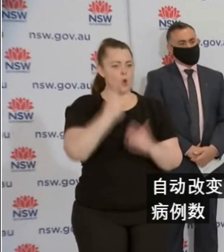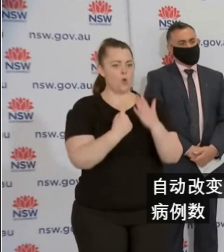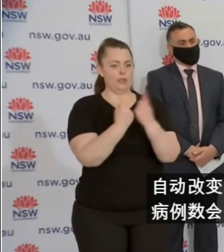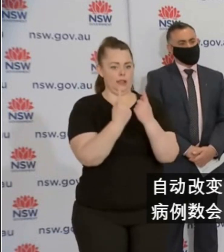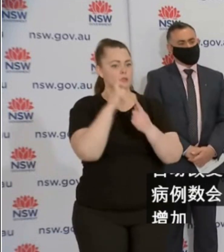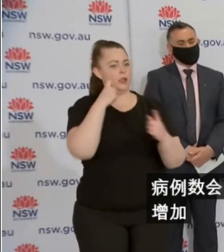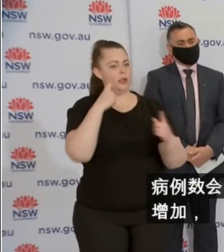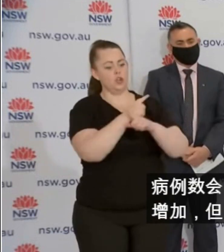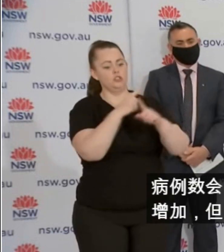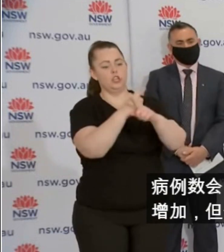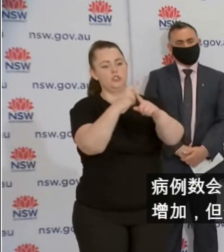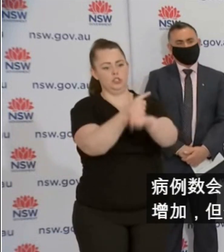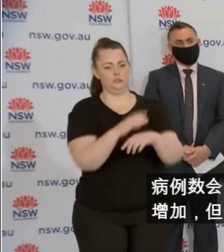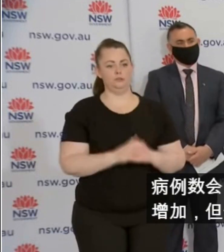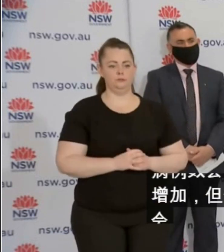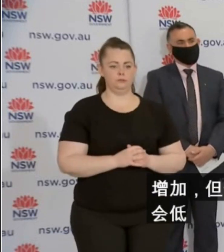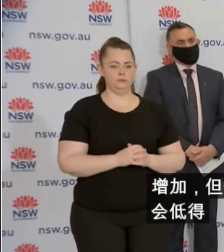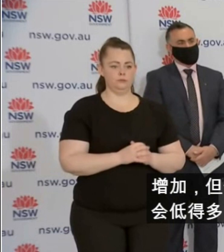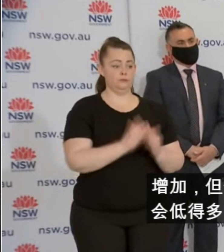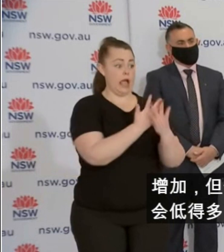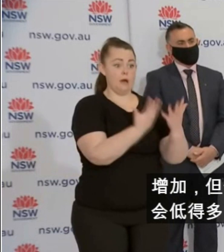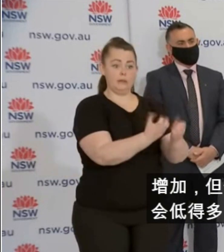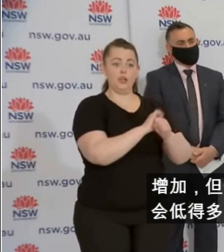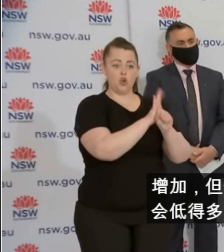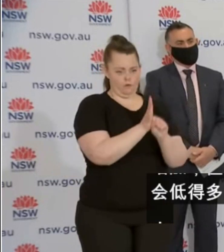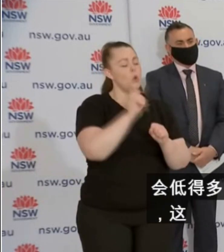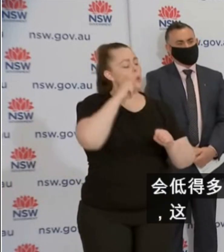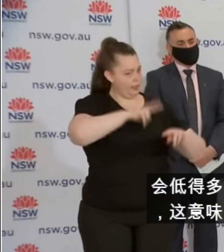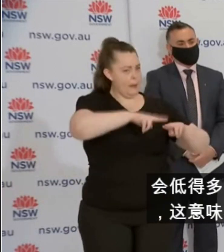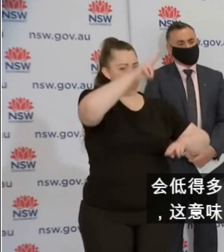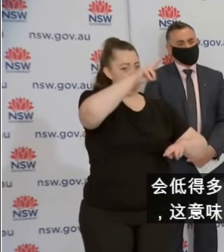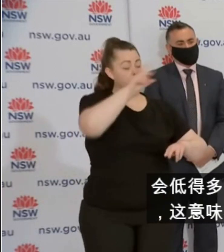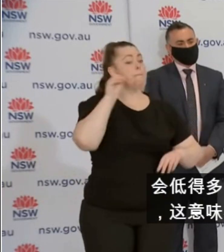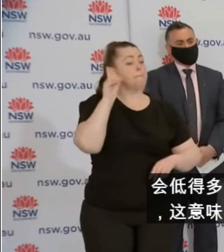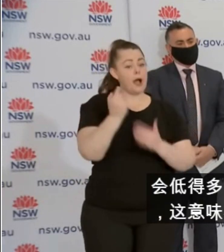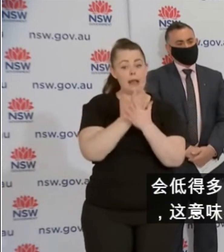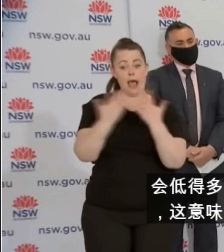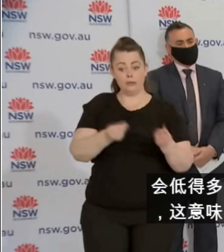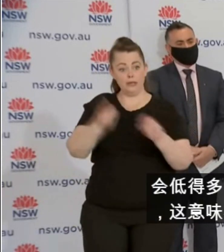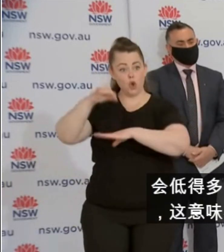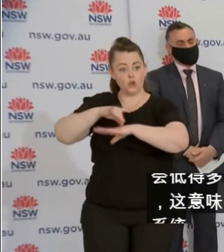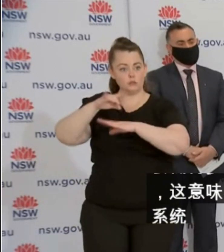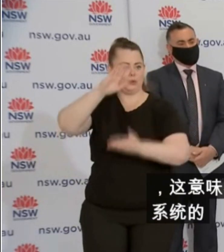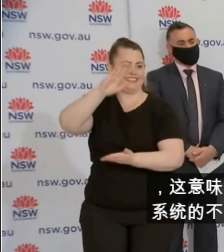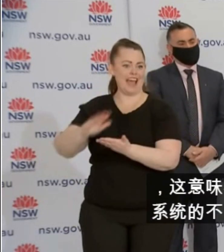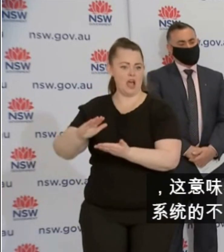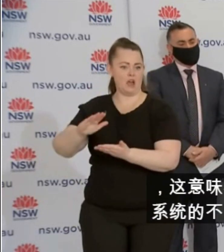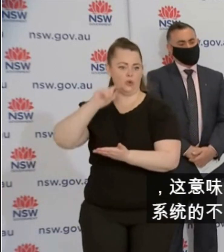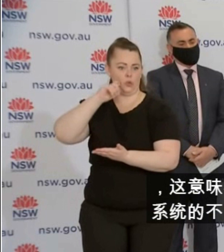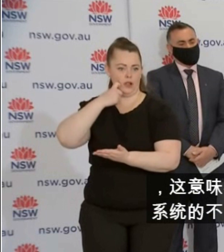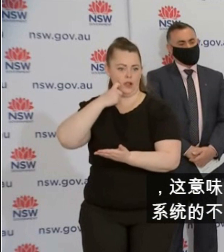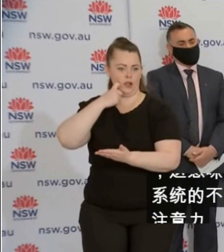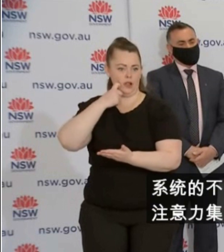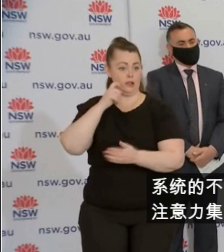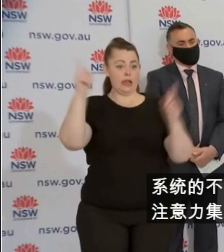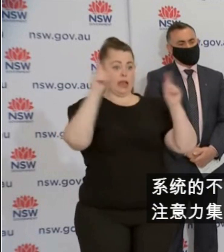be higher, but the rate of hospitalisation will be much lower. And it means you focus your attention on different parts of the system.